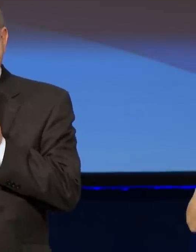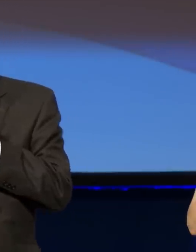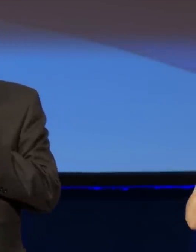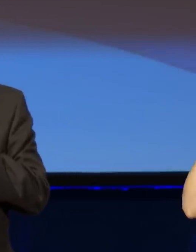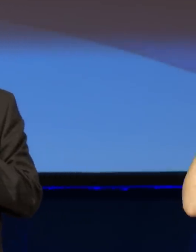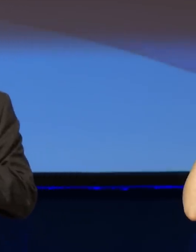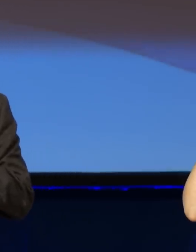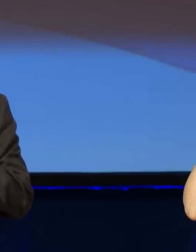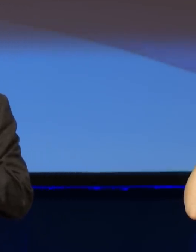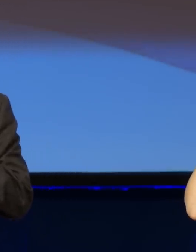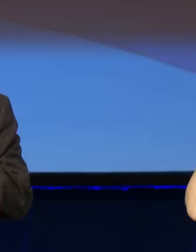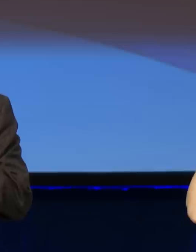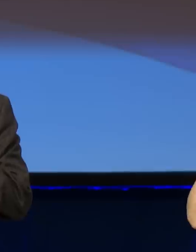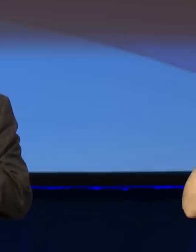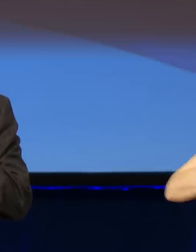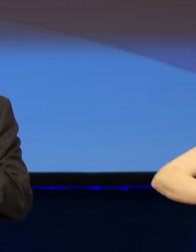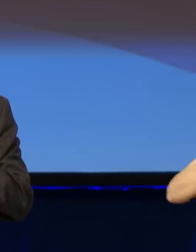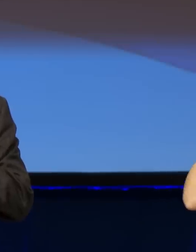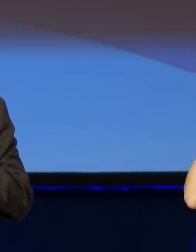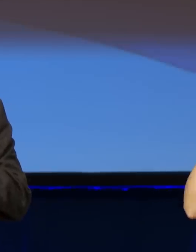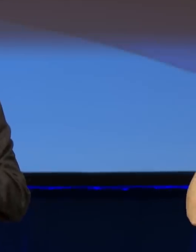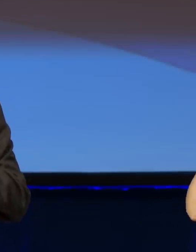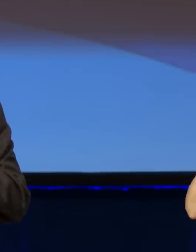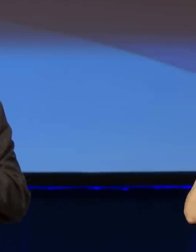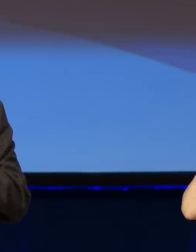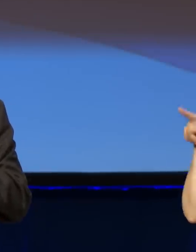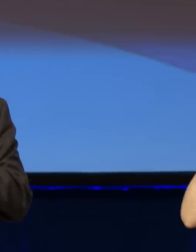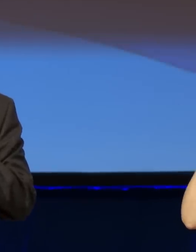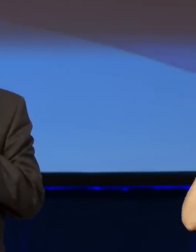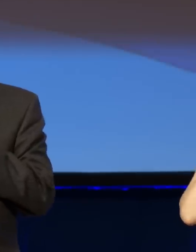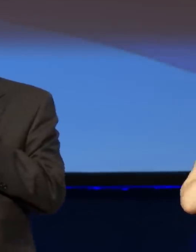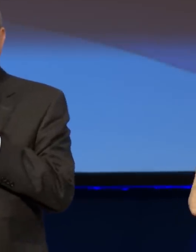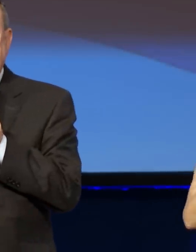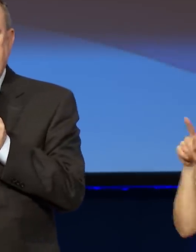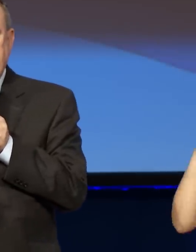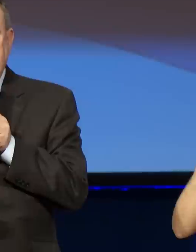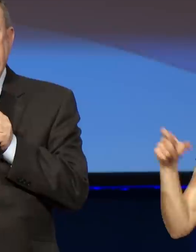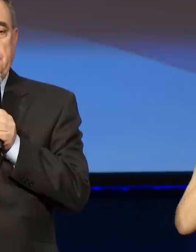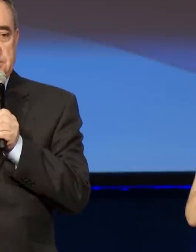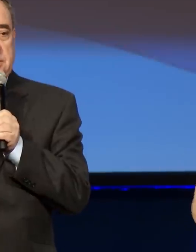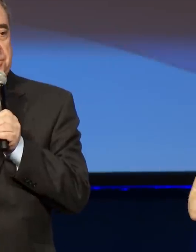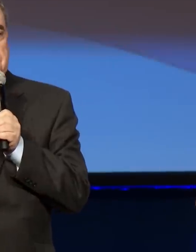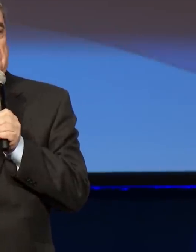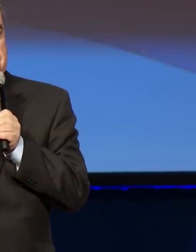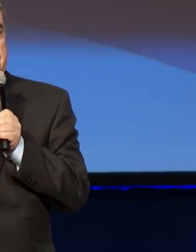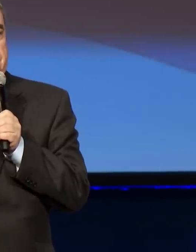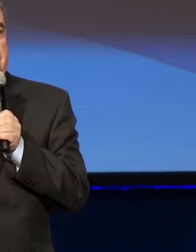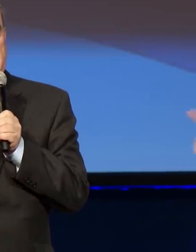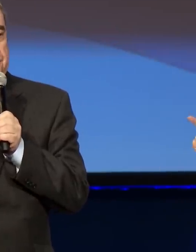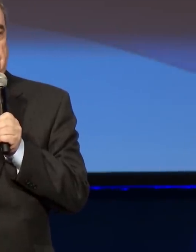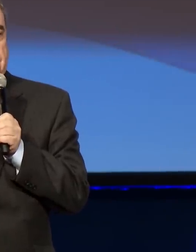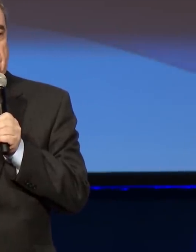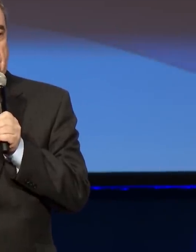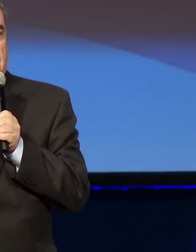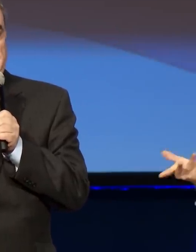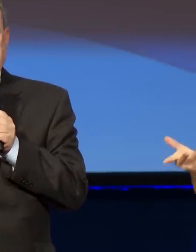with a bit of wit, would realise when he gets taunted by Cameron, all he has to say is, look, the Prime Minister has just conceded the